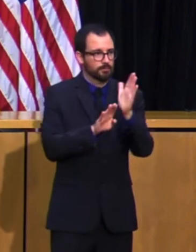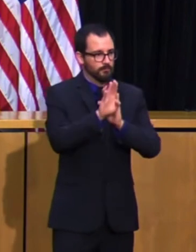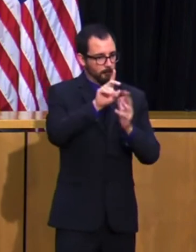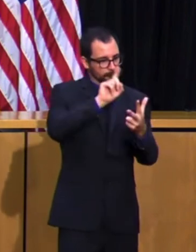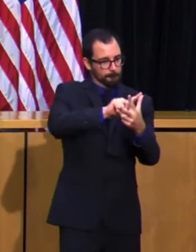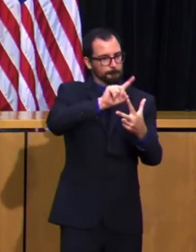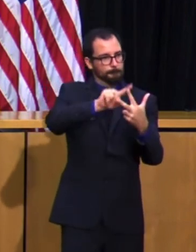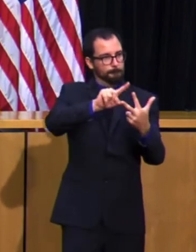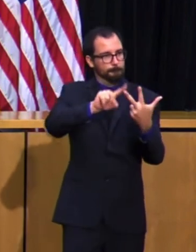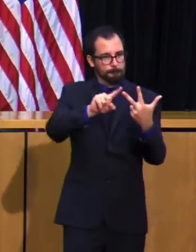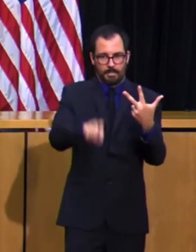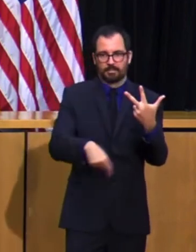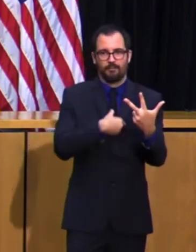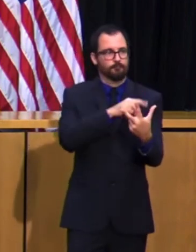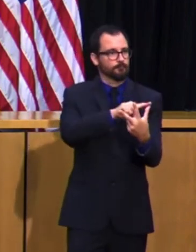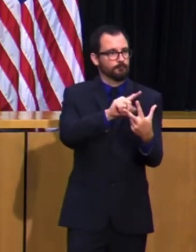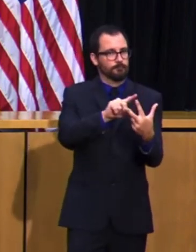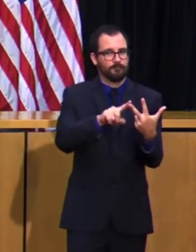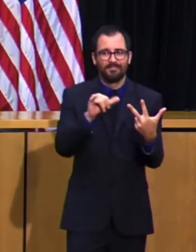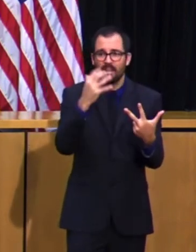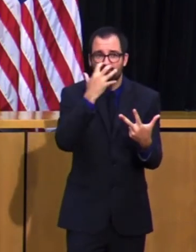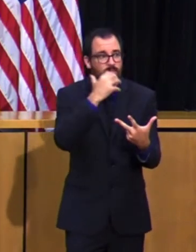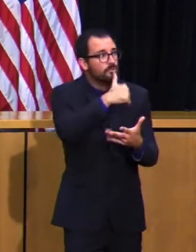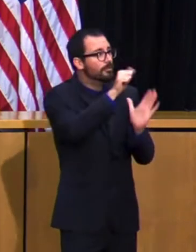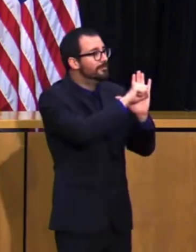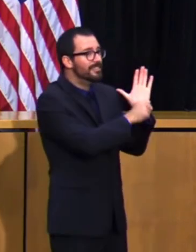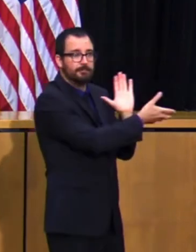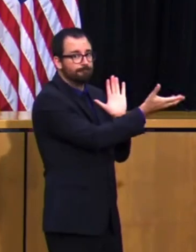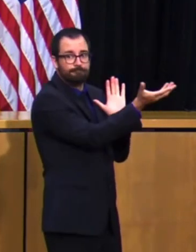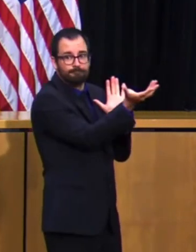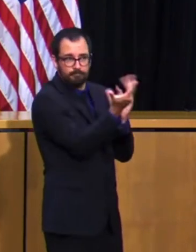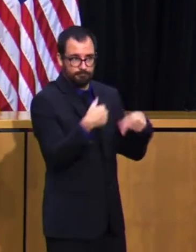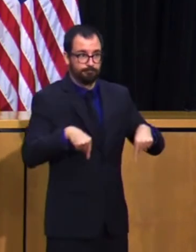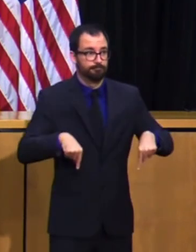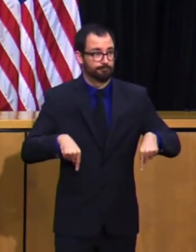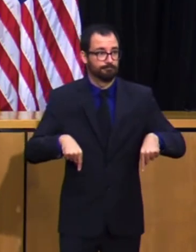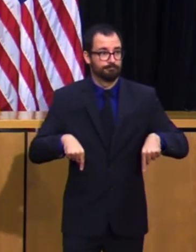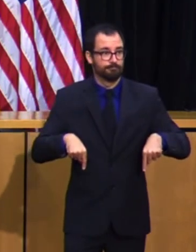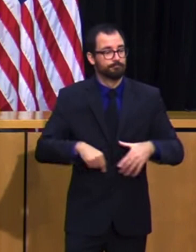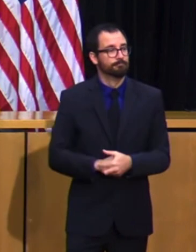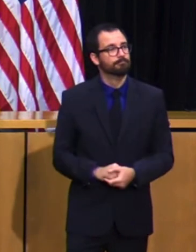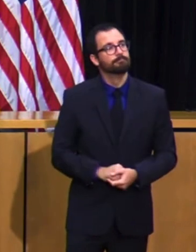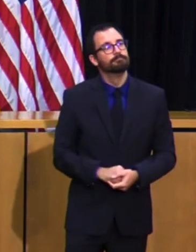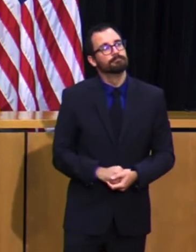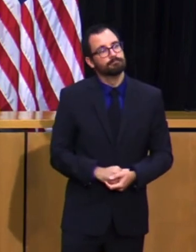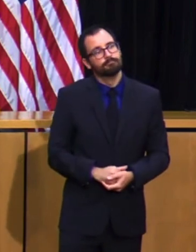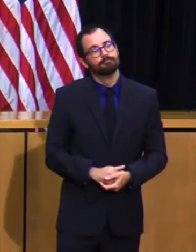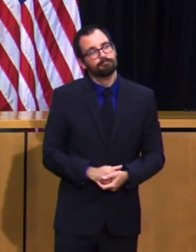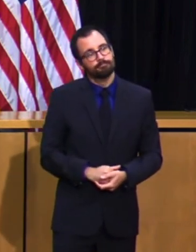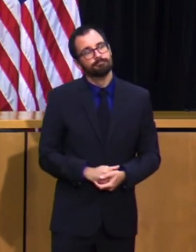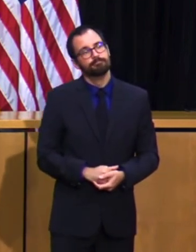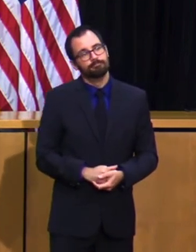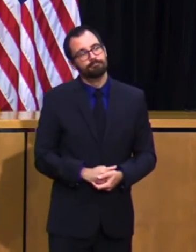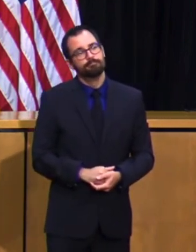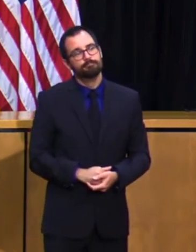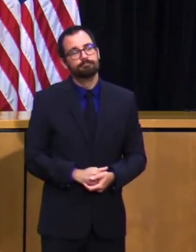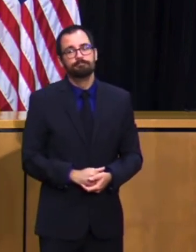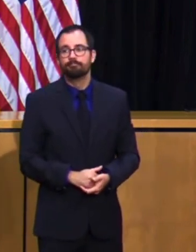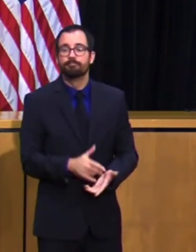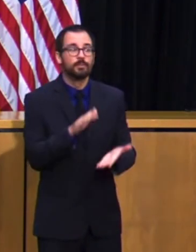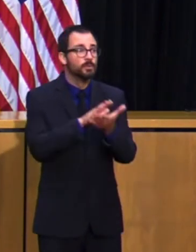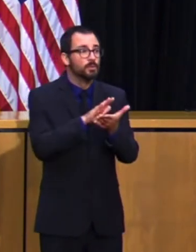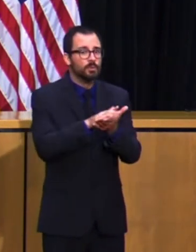team have been in regular conversations with the superintendents, the teachers' unions, and a variety of other interested parties,